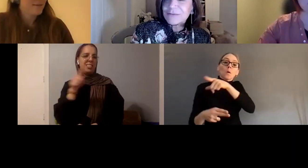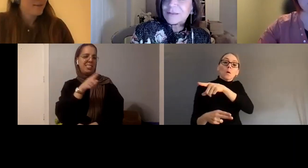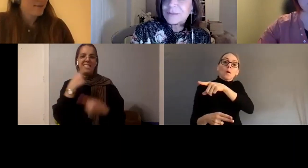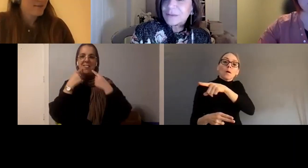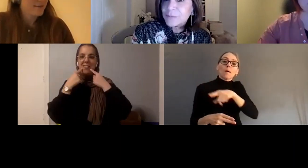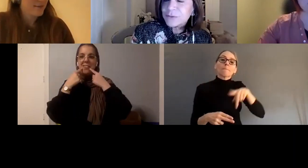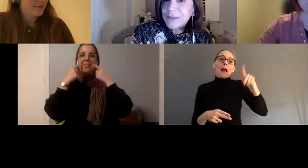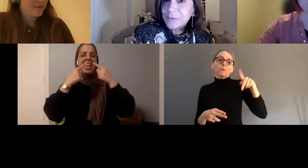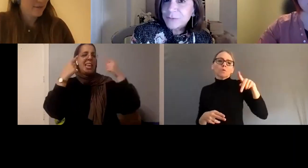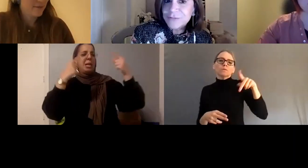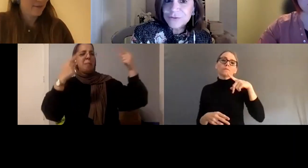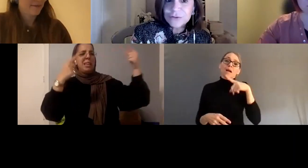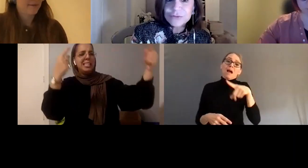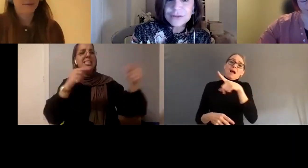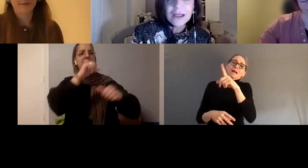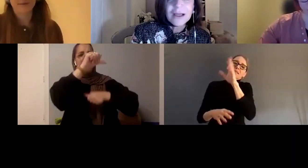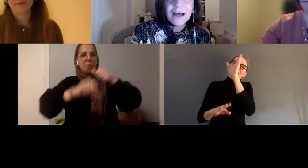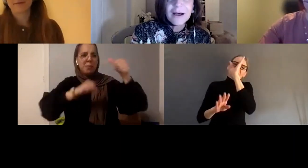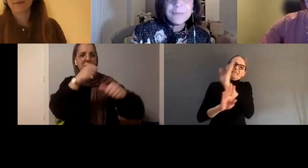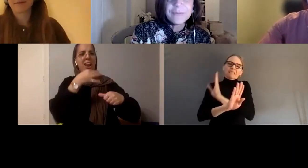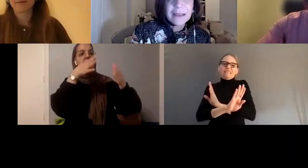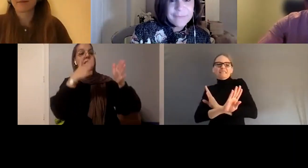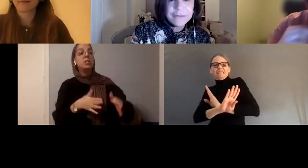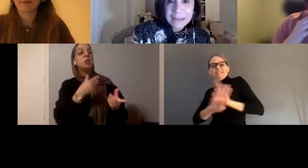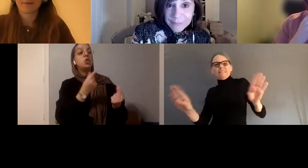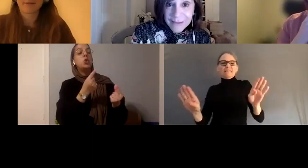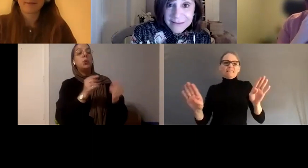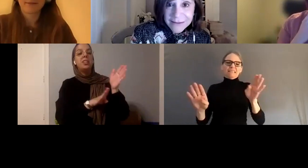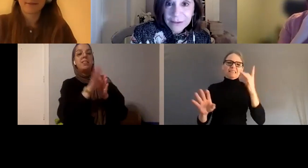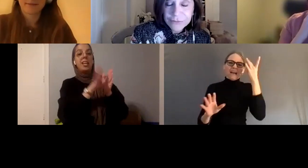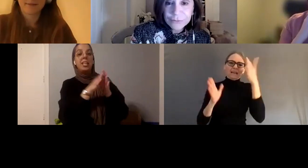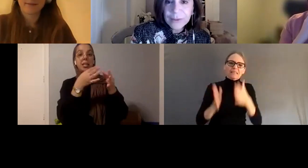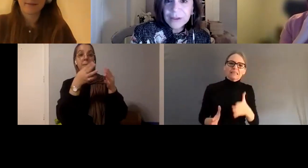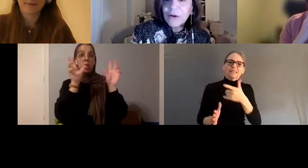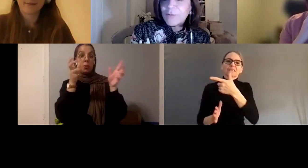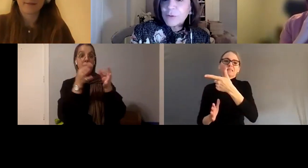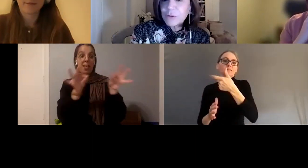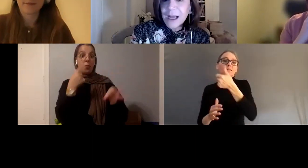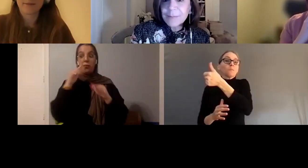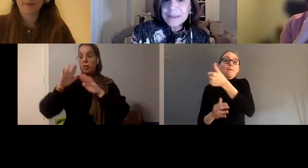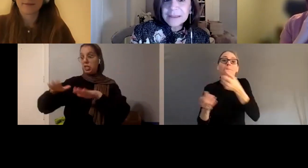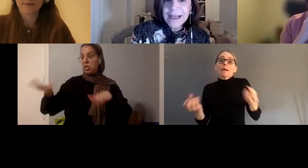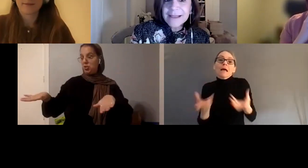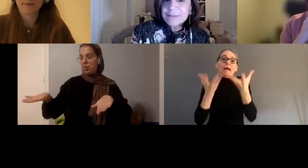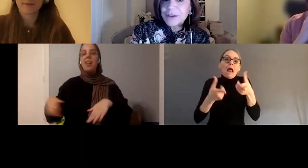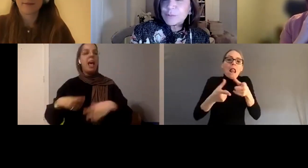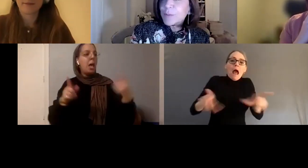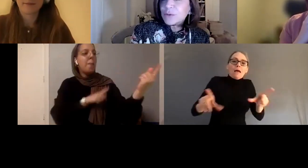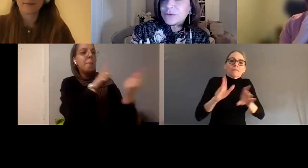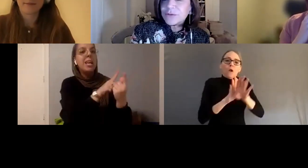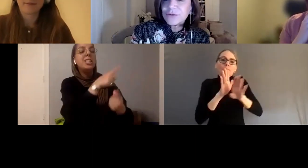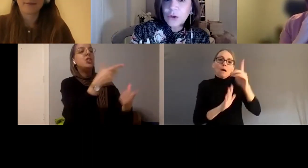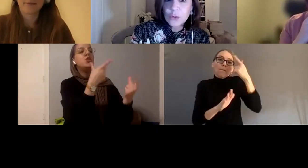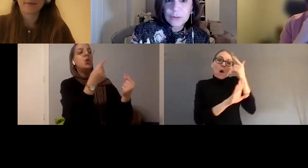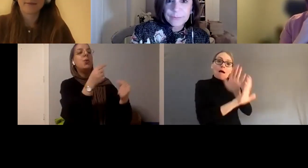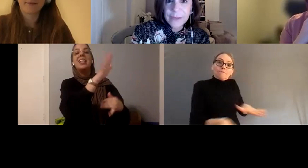in developing computer languages for children. I found him in that Xerox room, photocopying last-minute